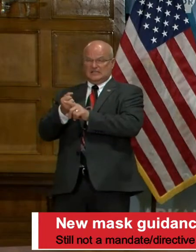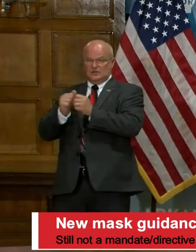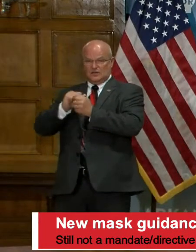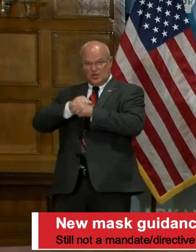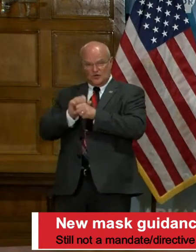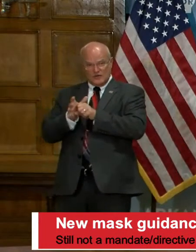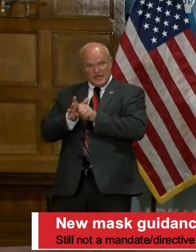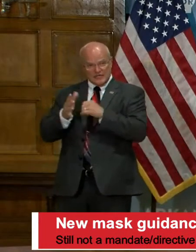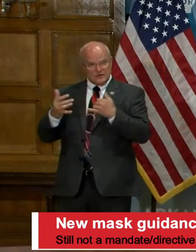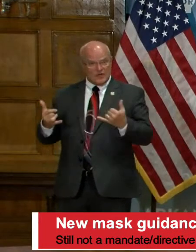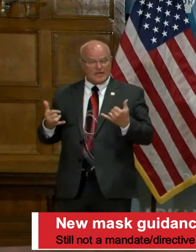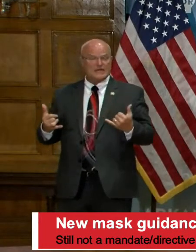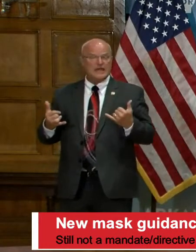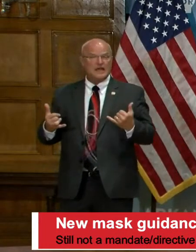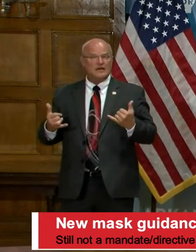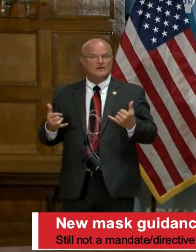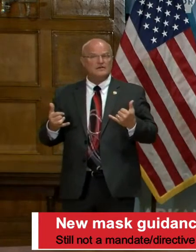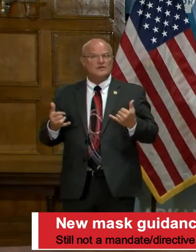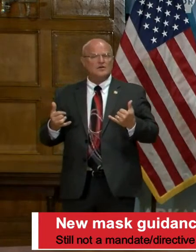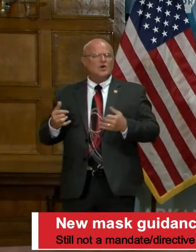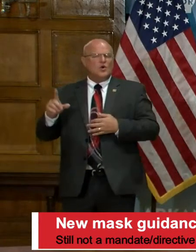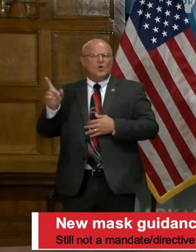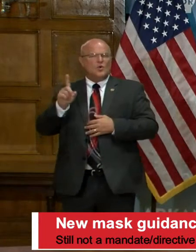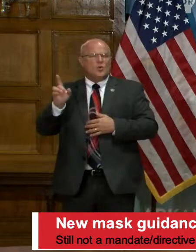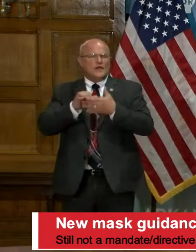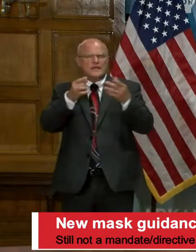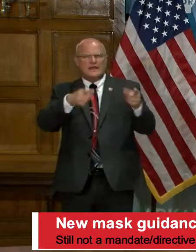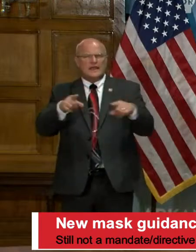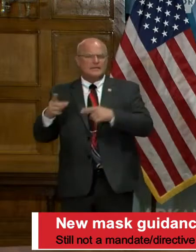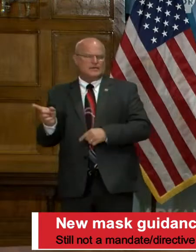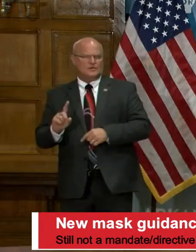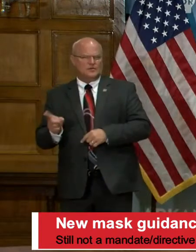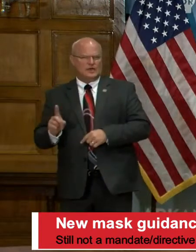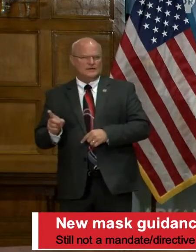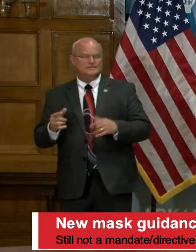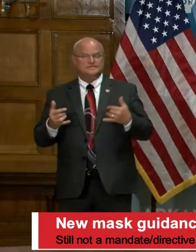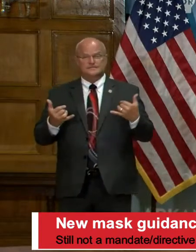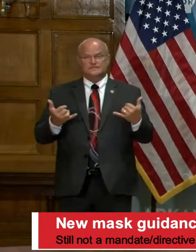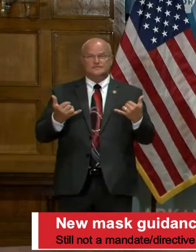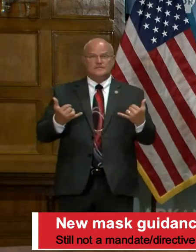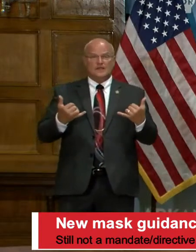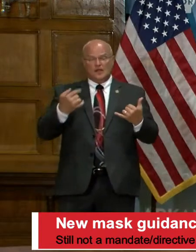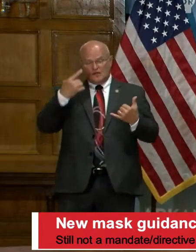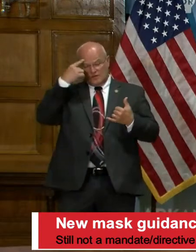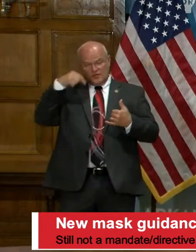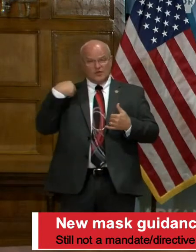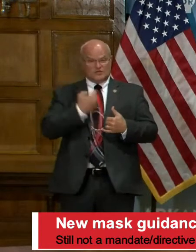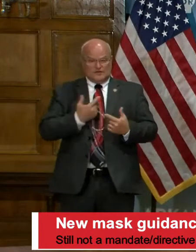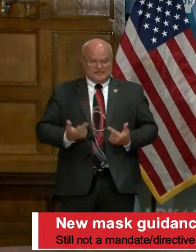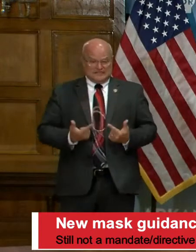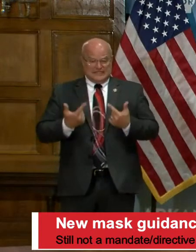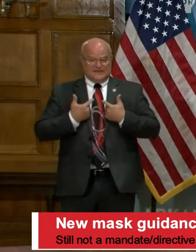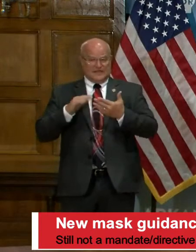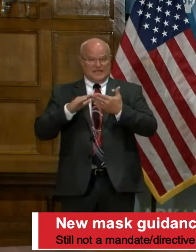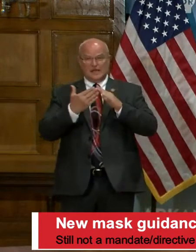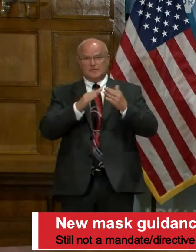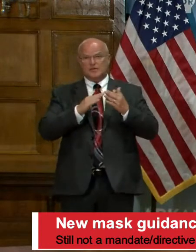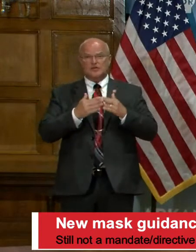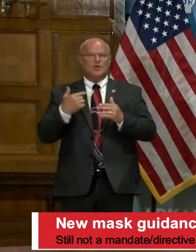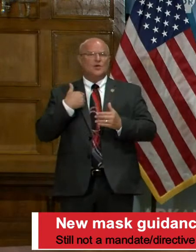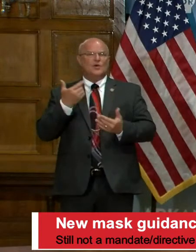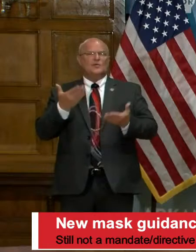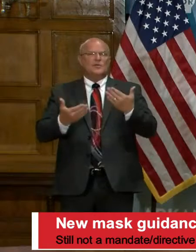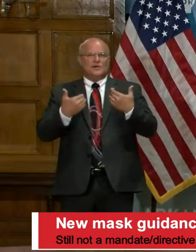with COVID-19 right now, where is that happening? Now, for those of us living in communities,